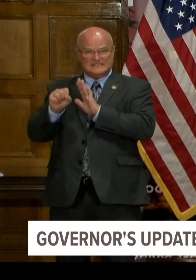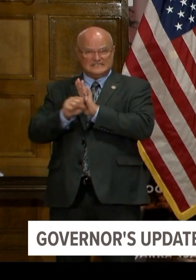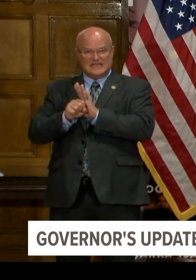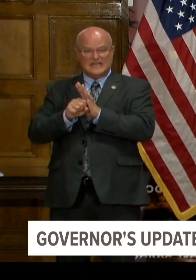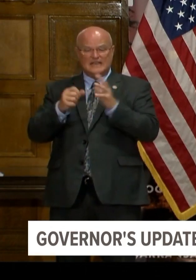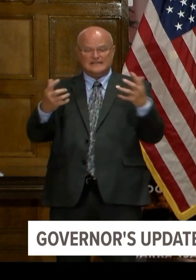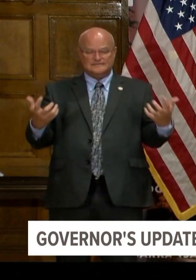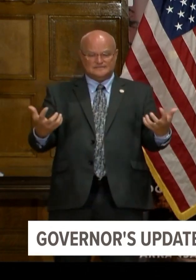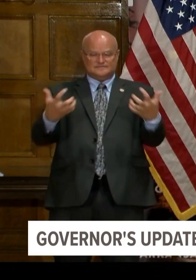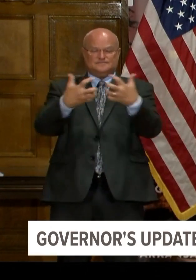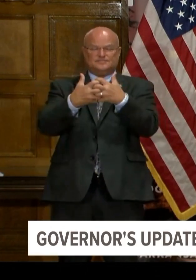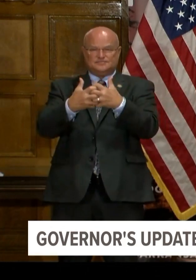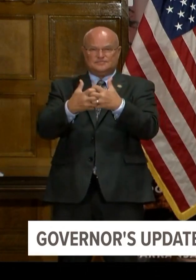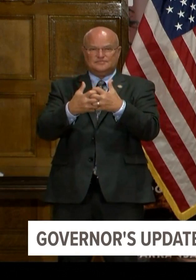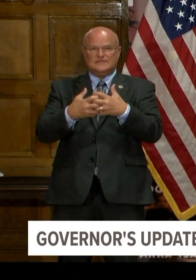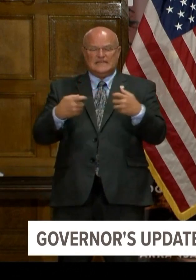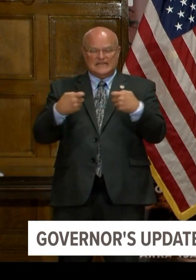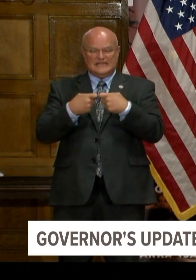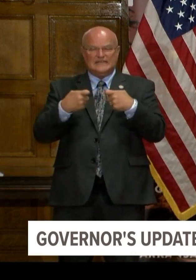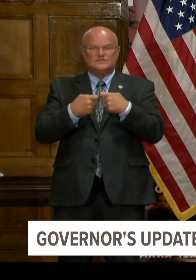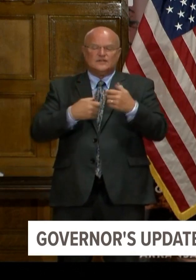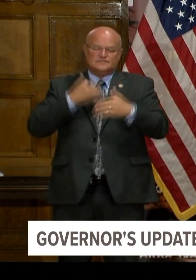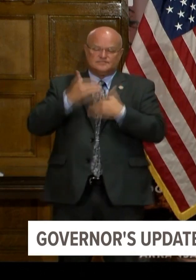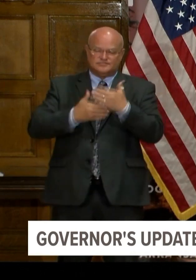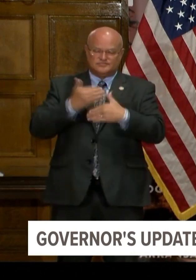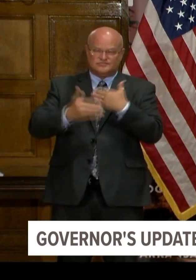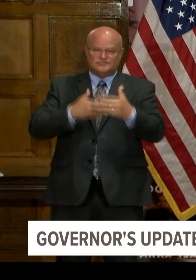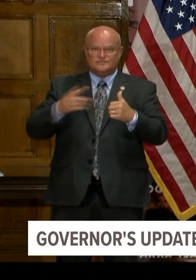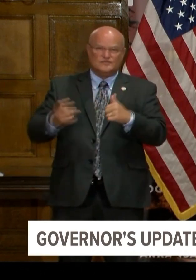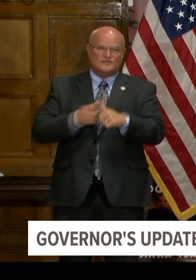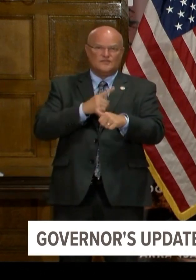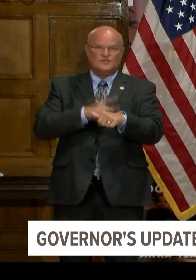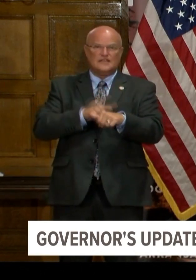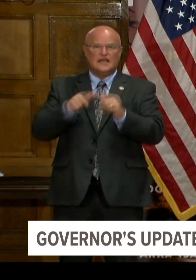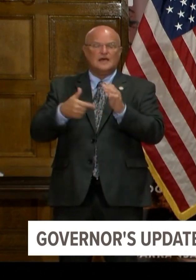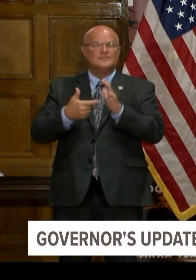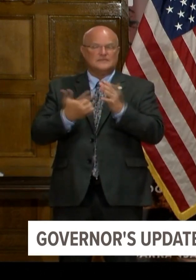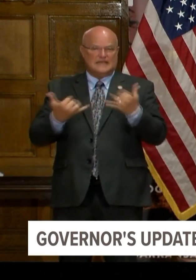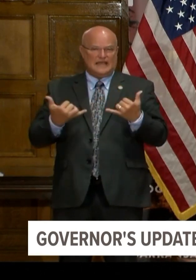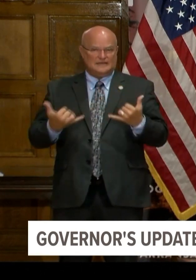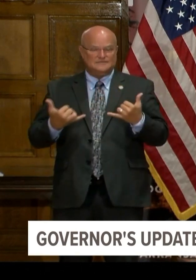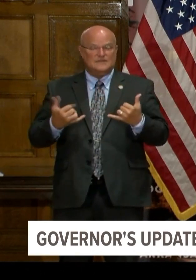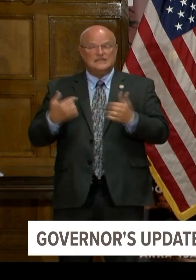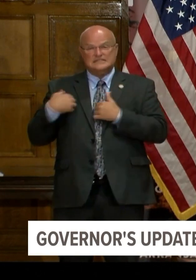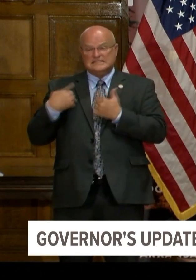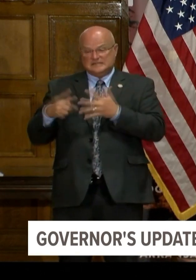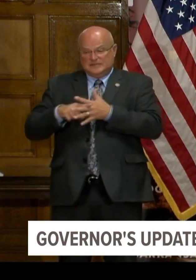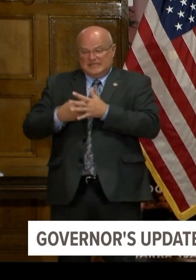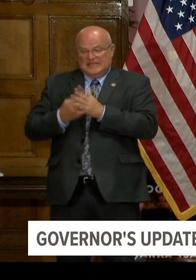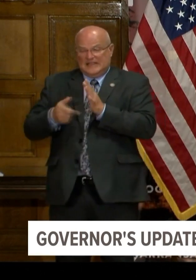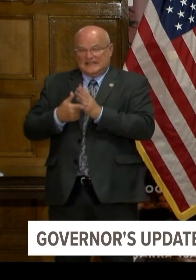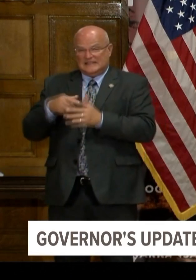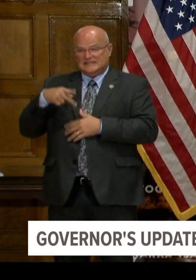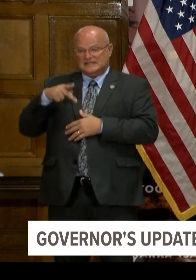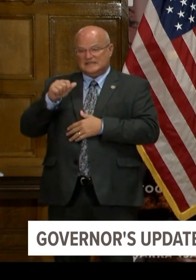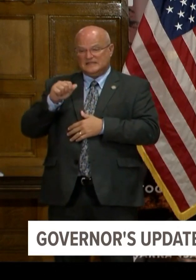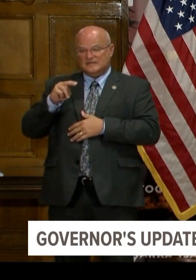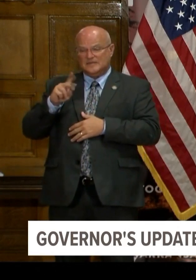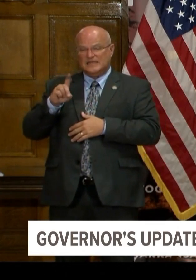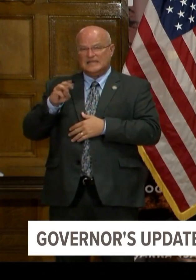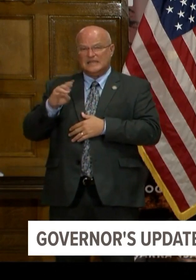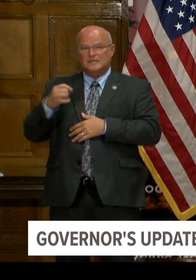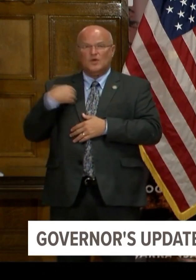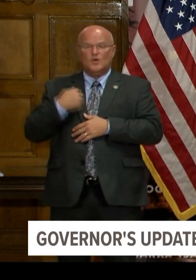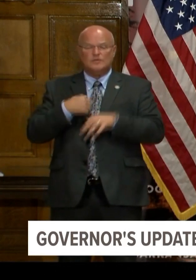allow us to electronically process laboratory results for the first time during this pandemic. Since the beginning of this pandemic, we have been